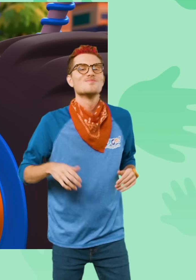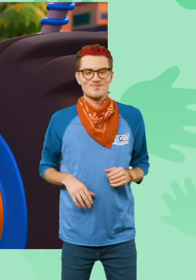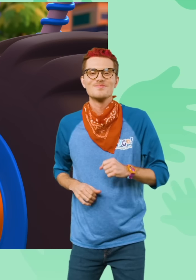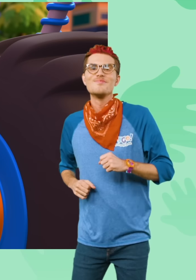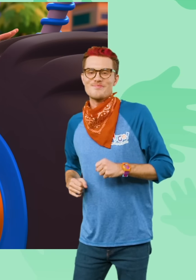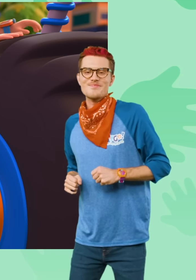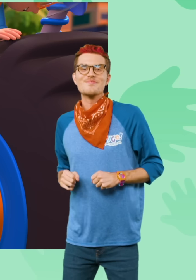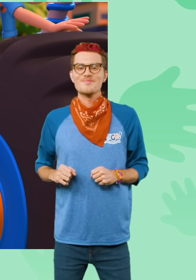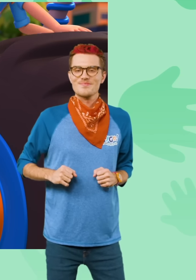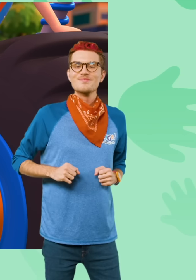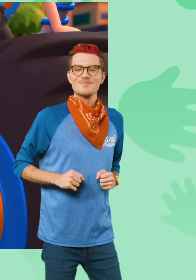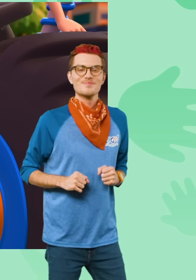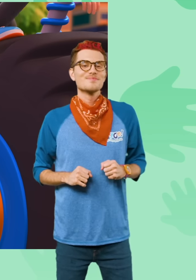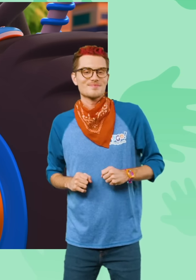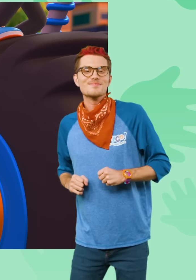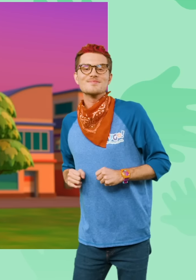right, let's ride!